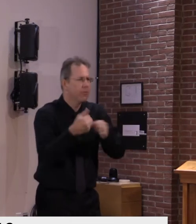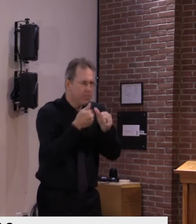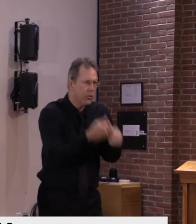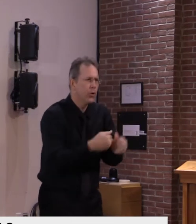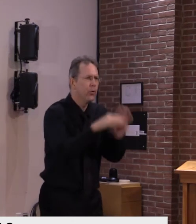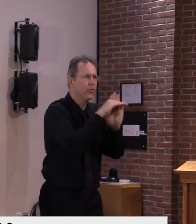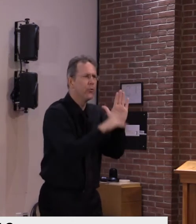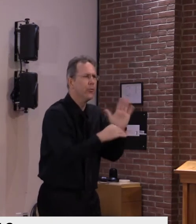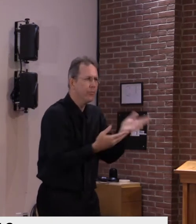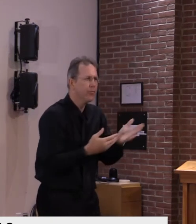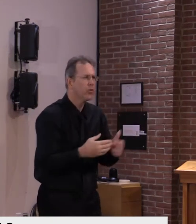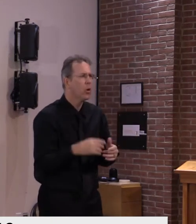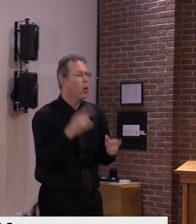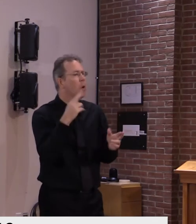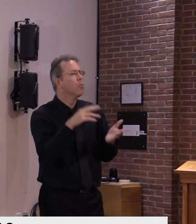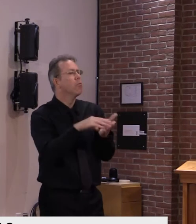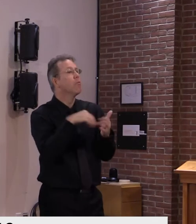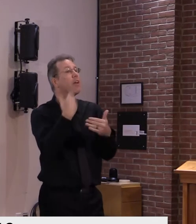the next time around.